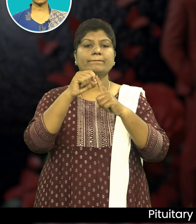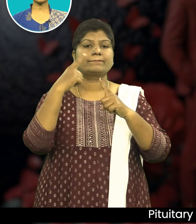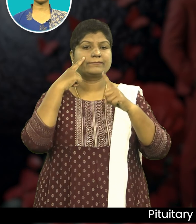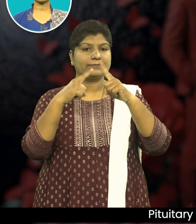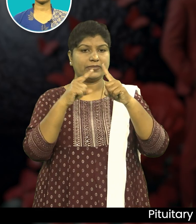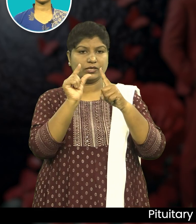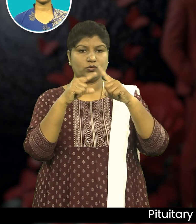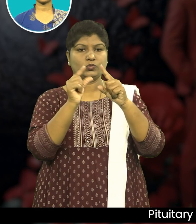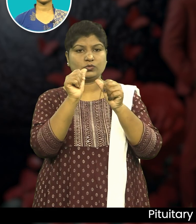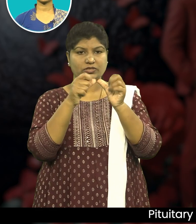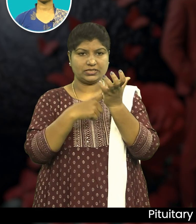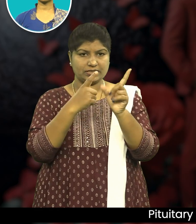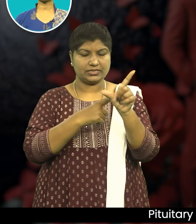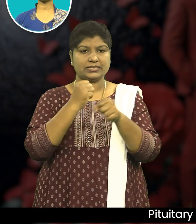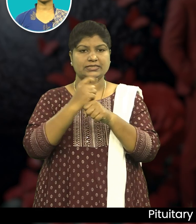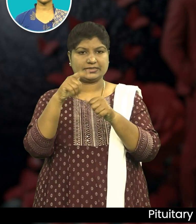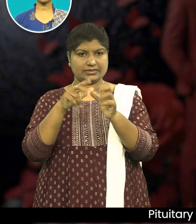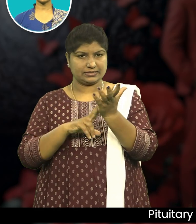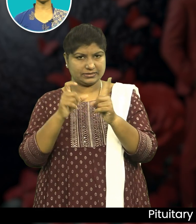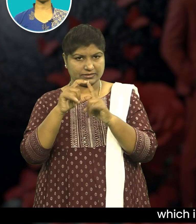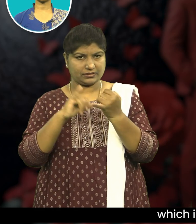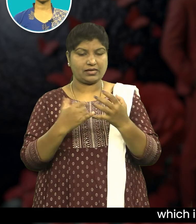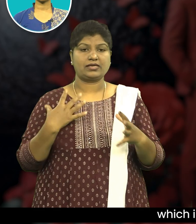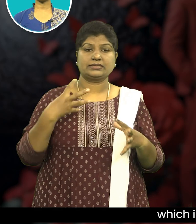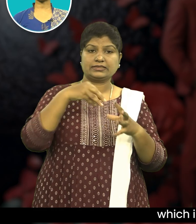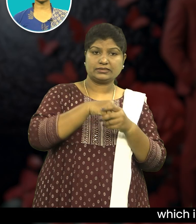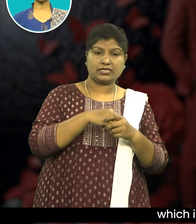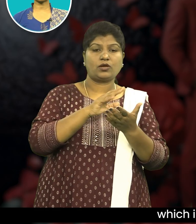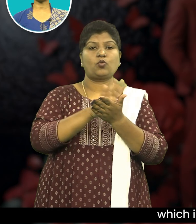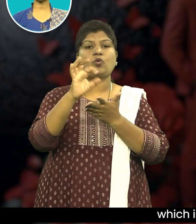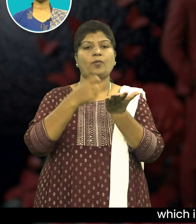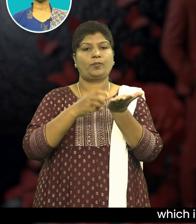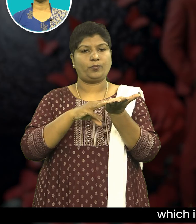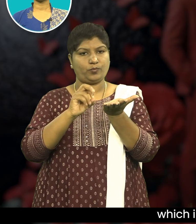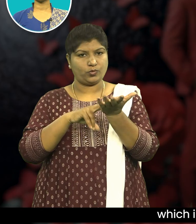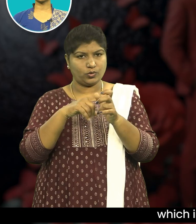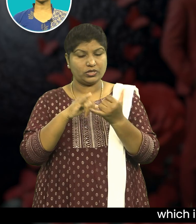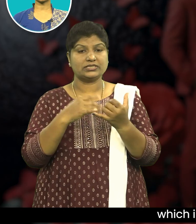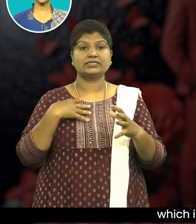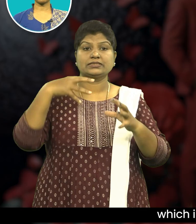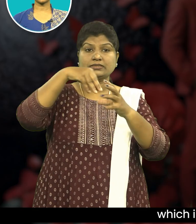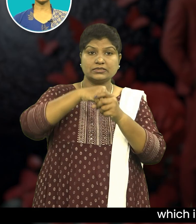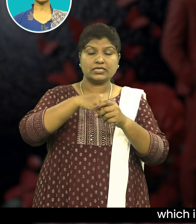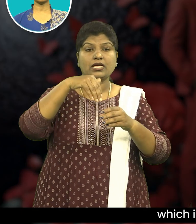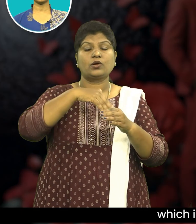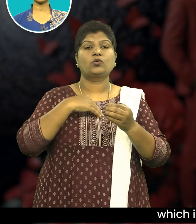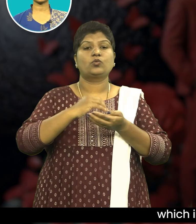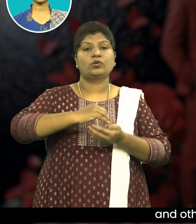Pituitary glands secrete hormones which include growth